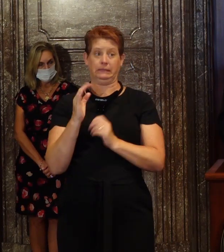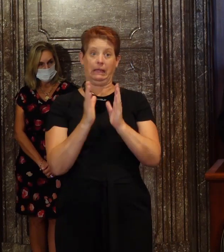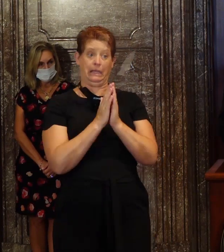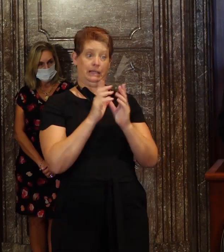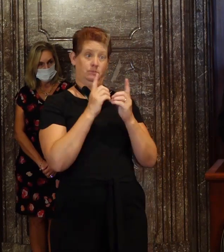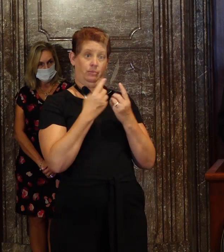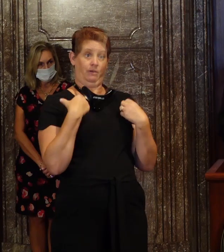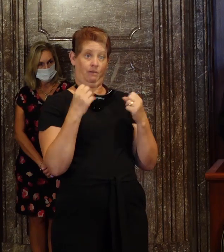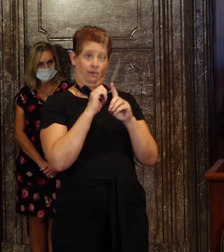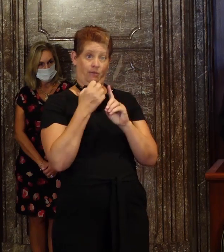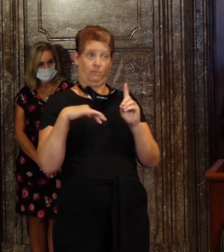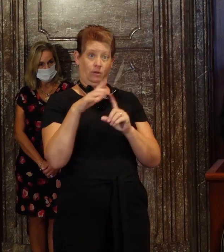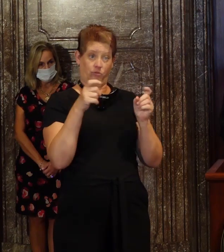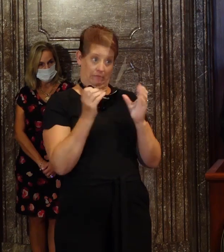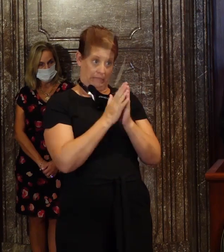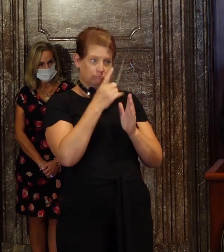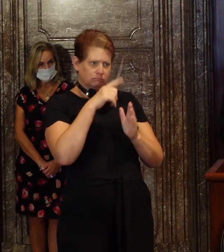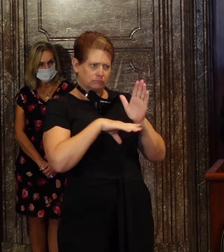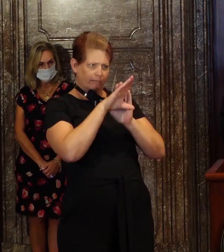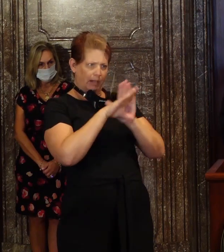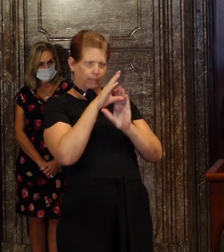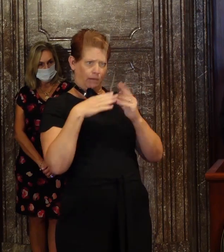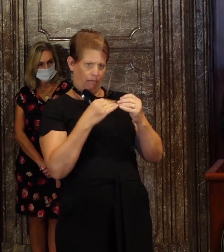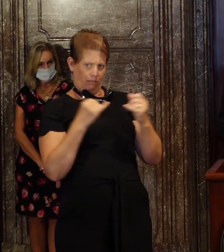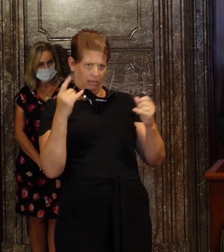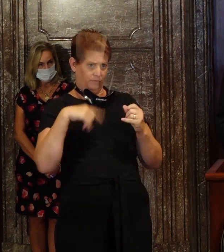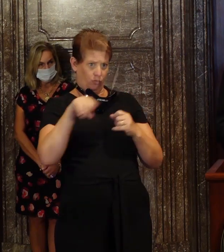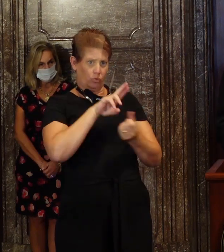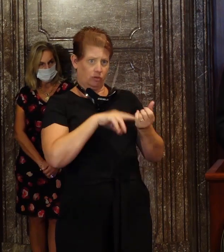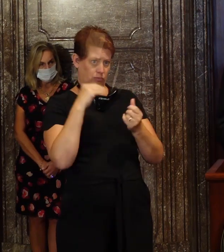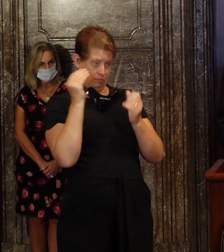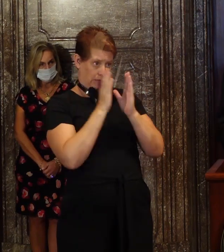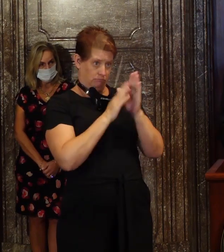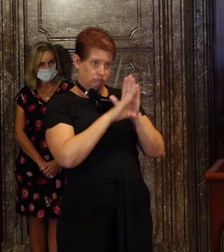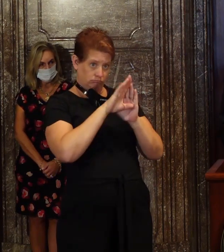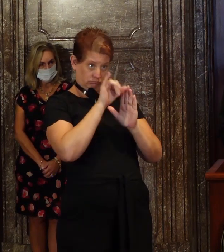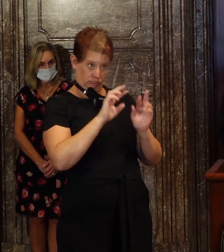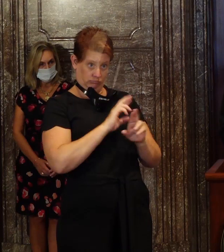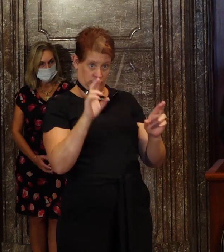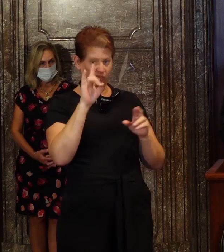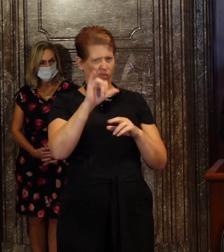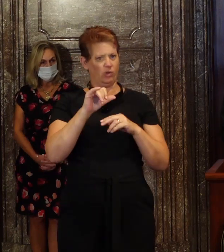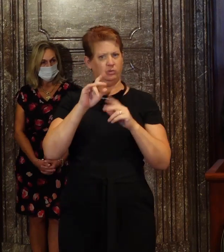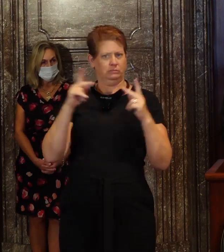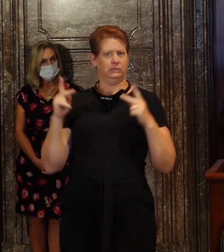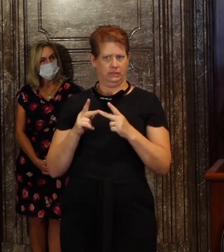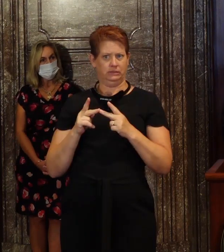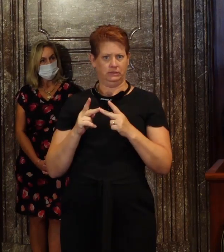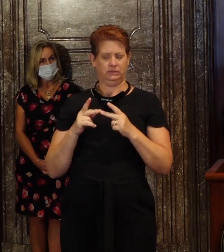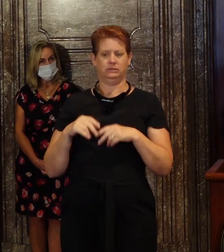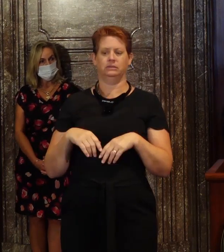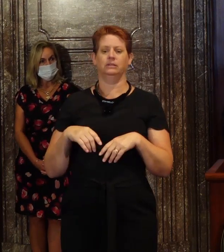Environmental Control to develop visitation guidelines for the nursing homes and assisted living facilities, that we